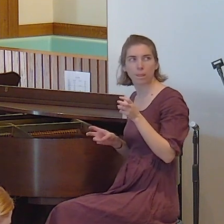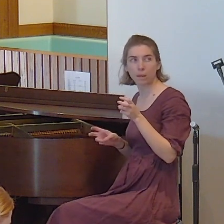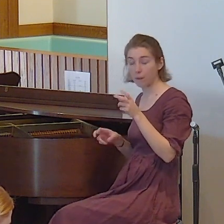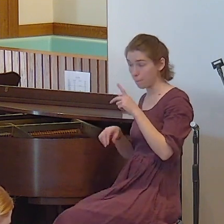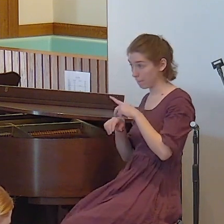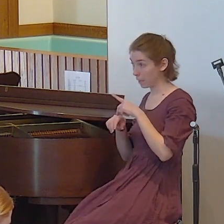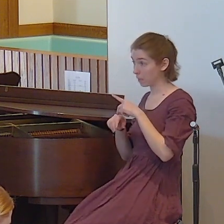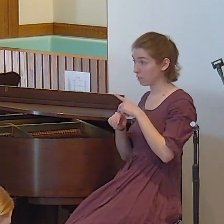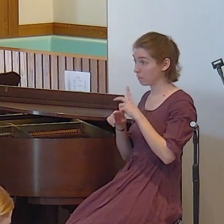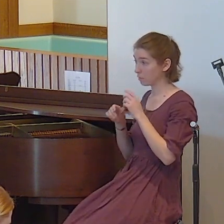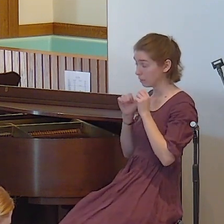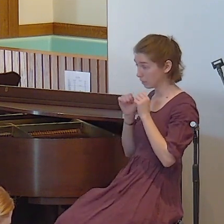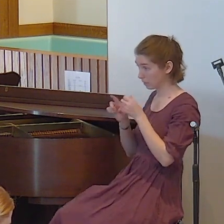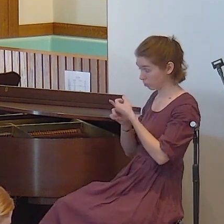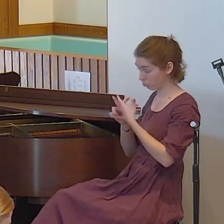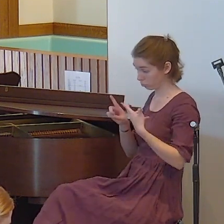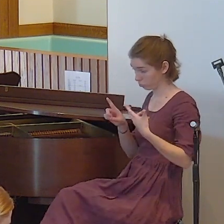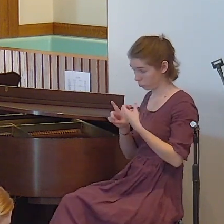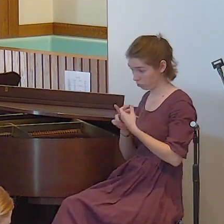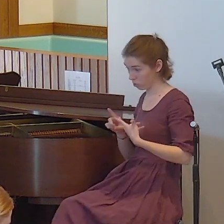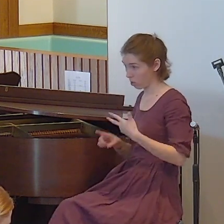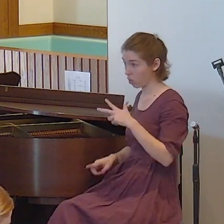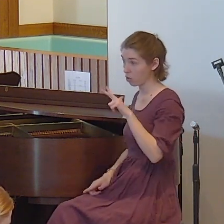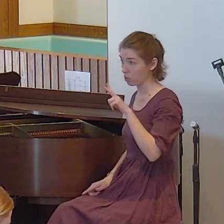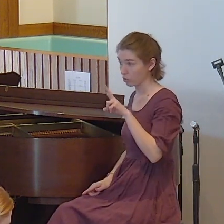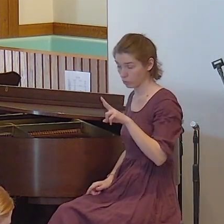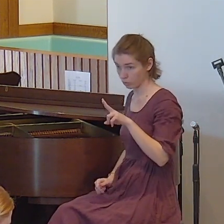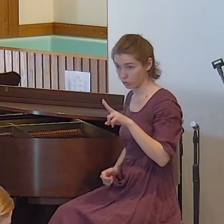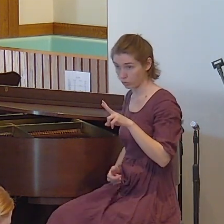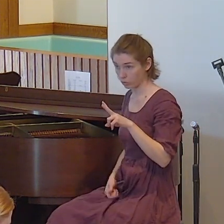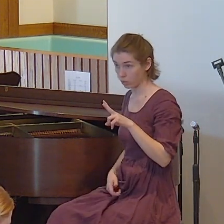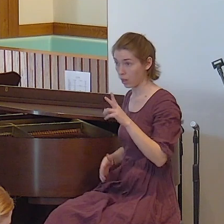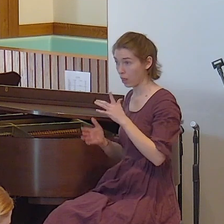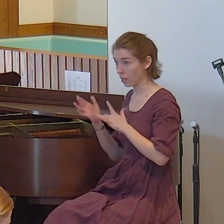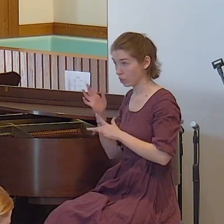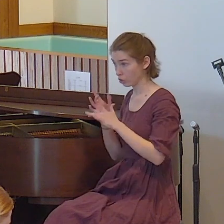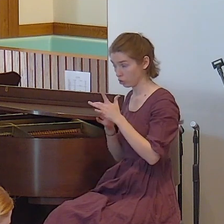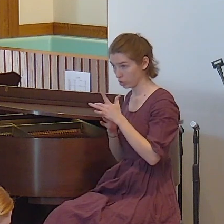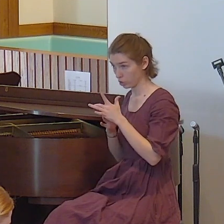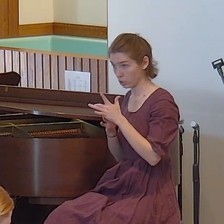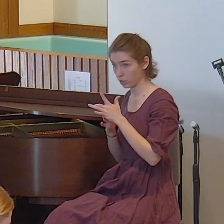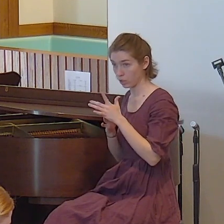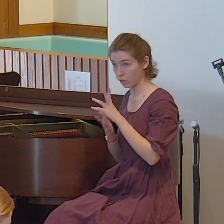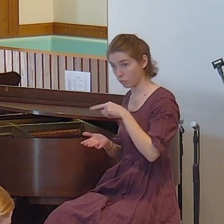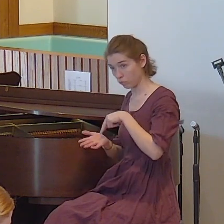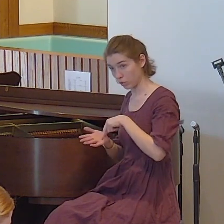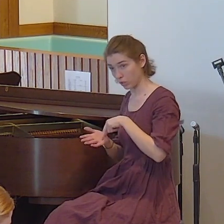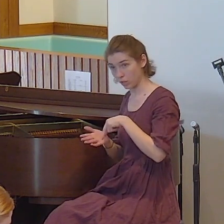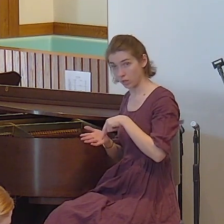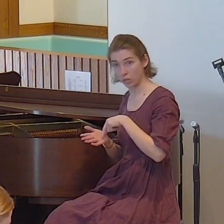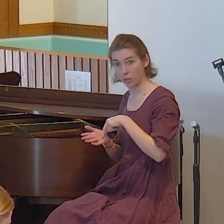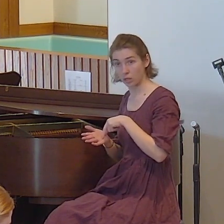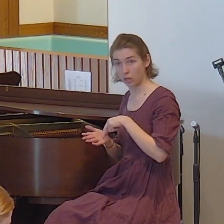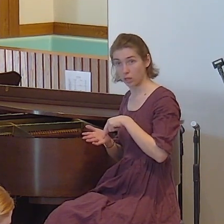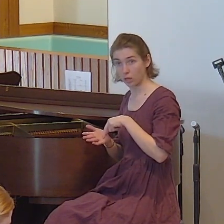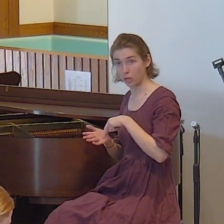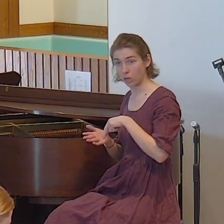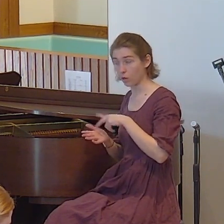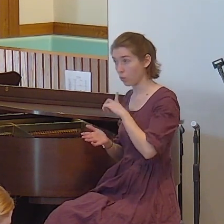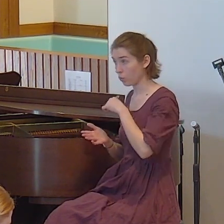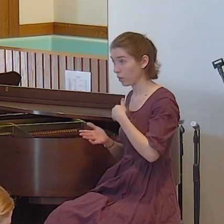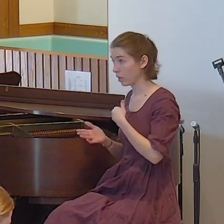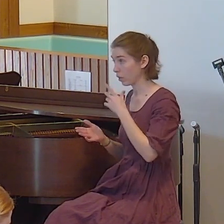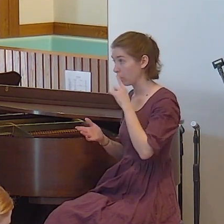Peter keeps expounding on this. Verse 32, this Jesus has raised up, of which we